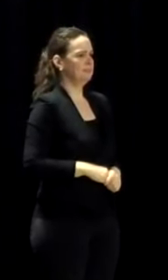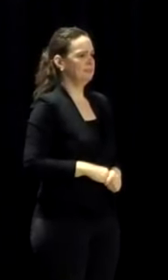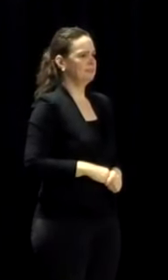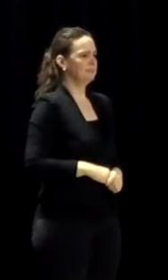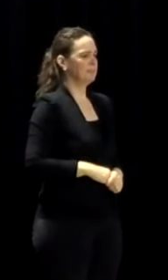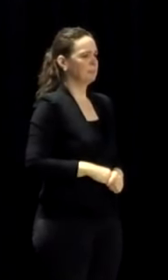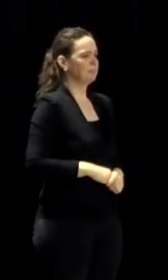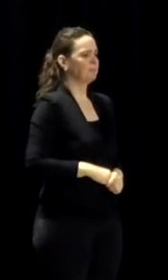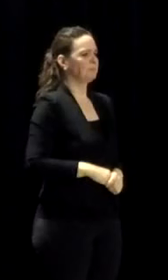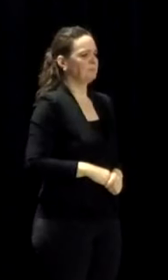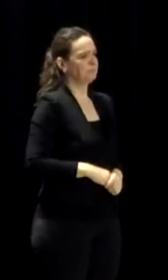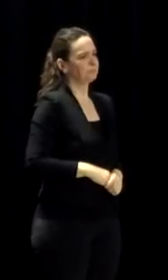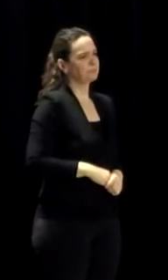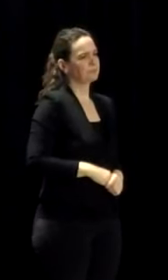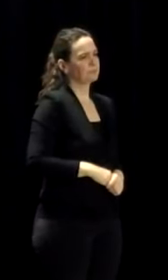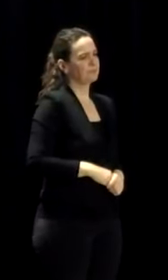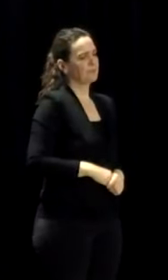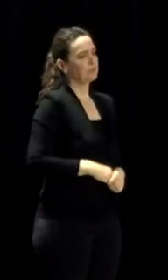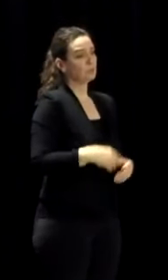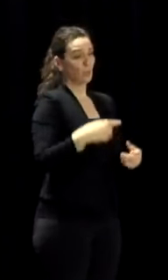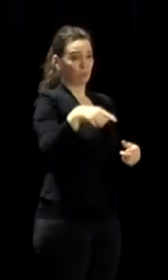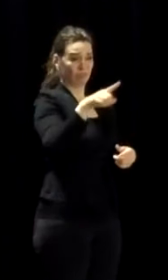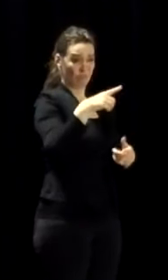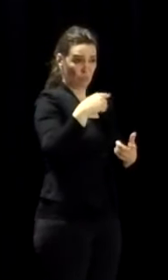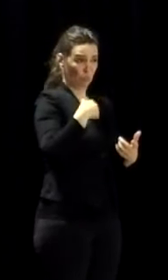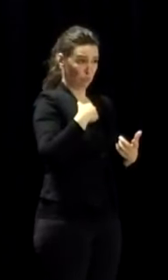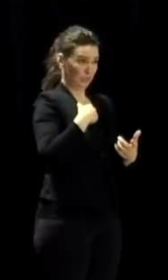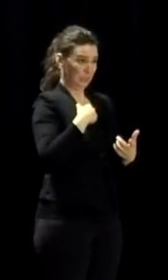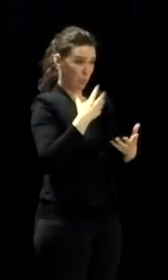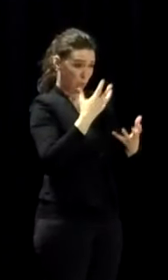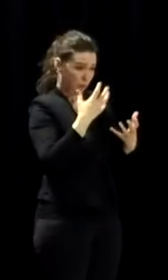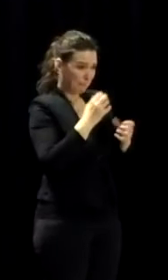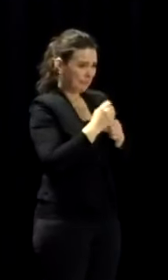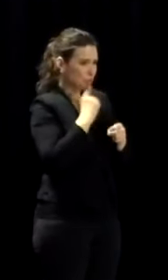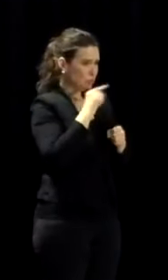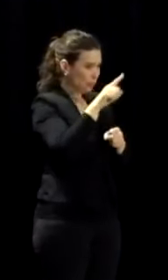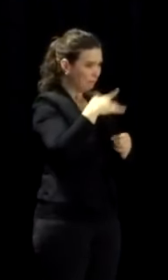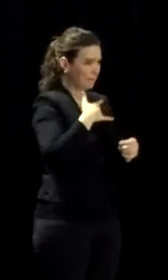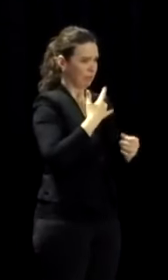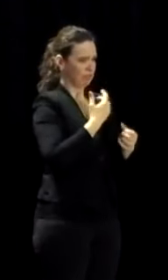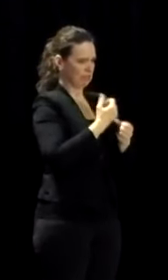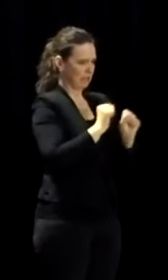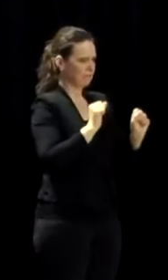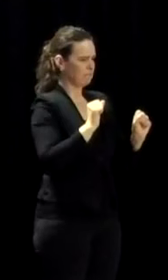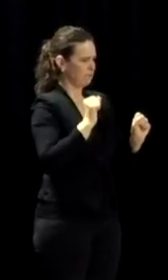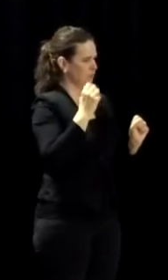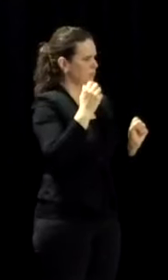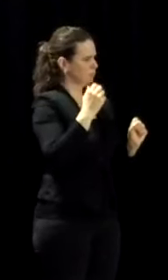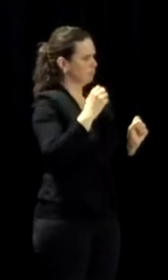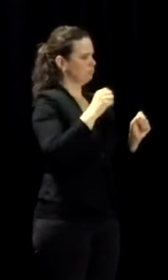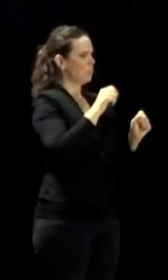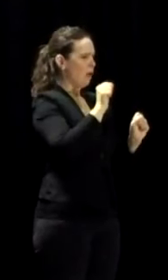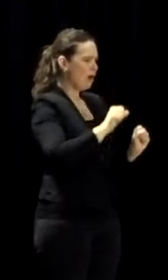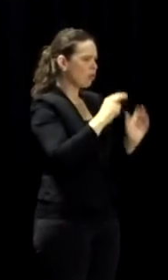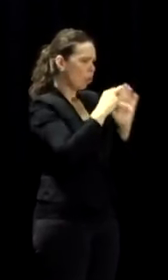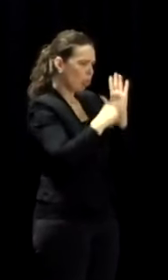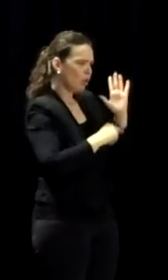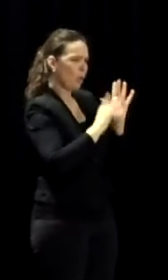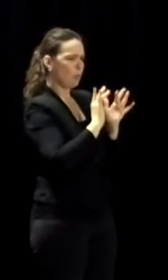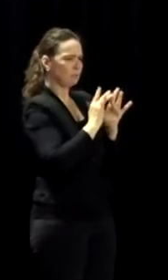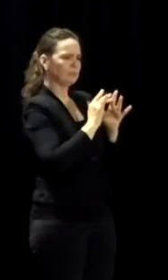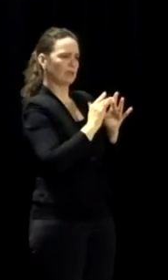why we've kind of rolled out what the investigation process looks like, is we are going to be very cautious. If there is